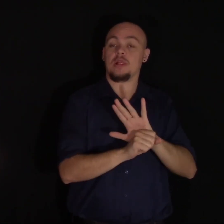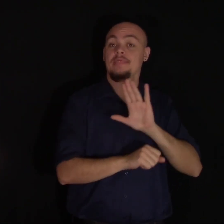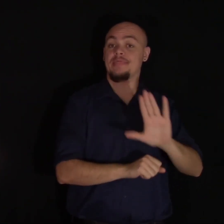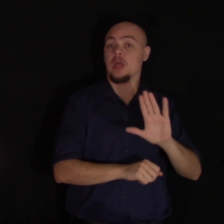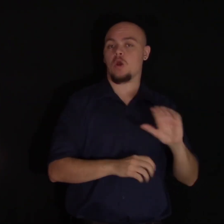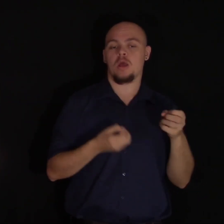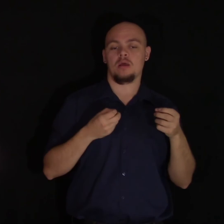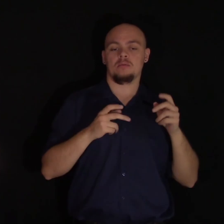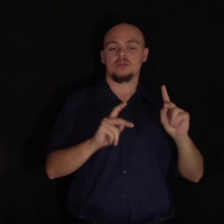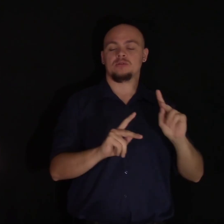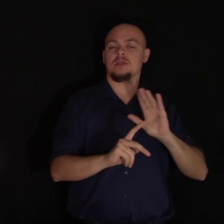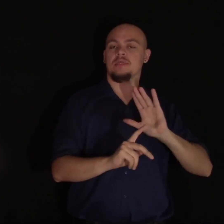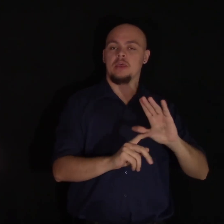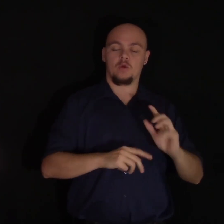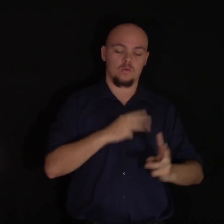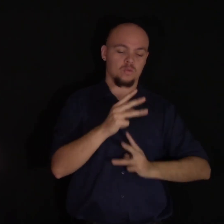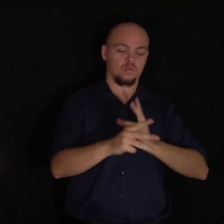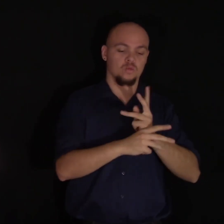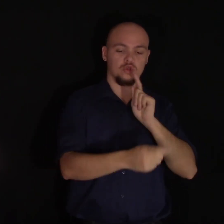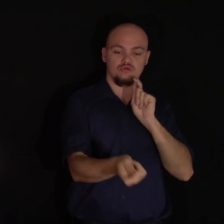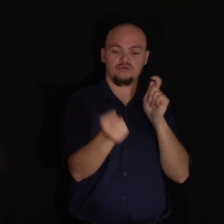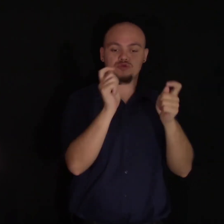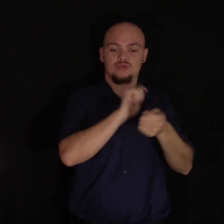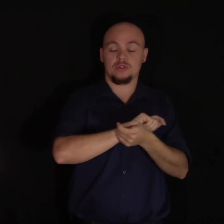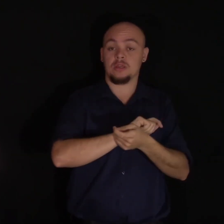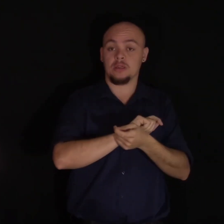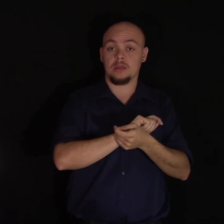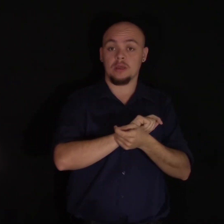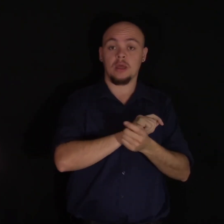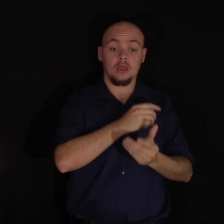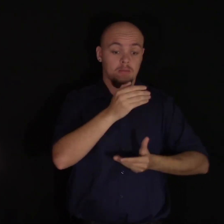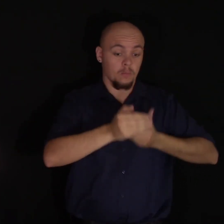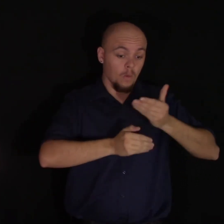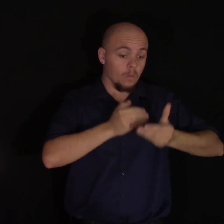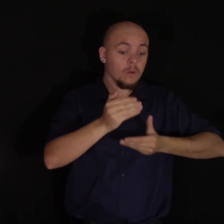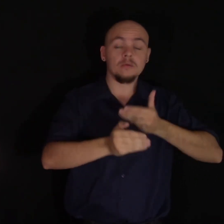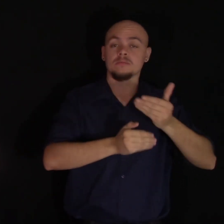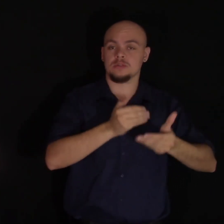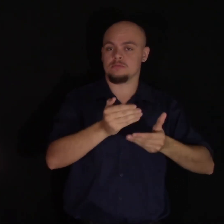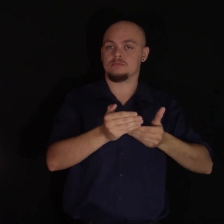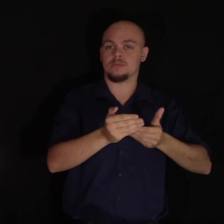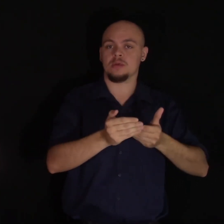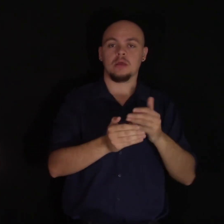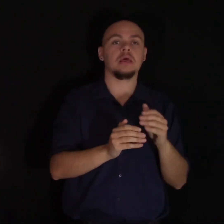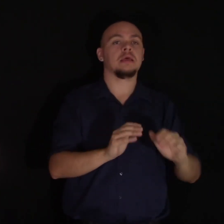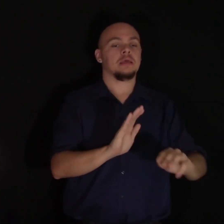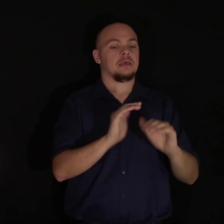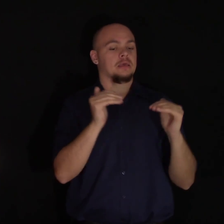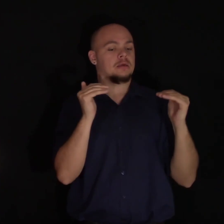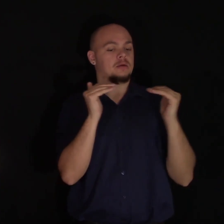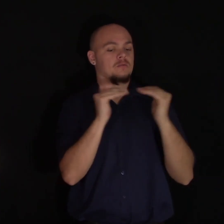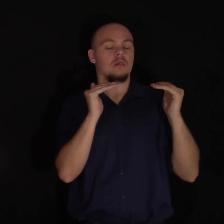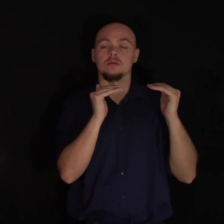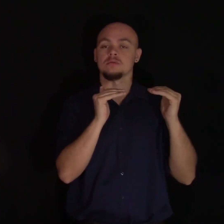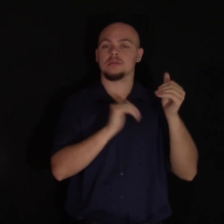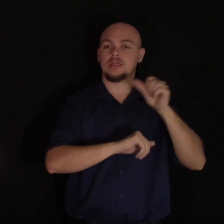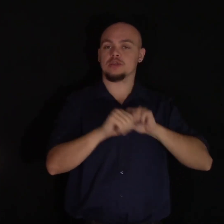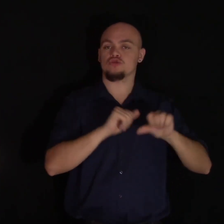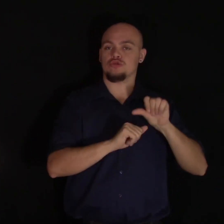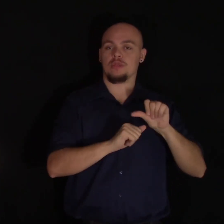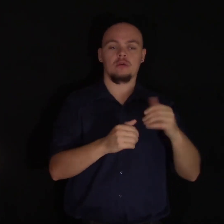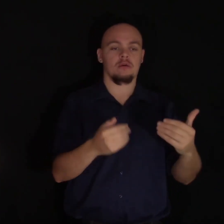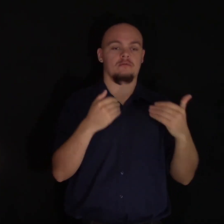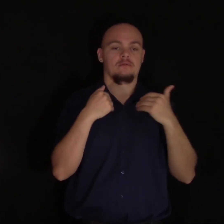to change their part of the world. And momentum as more and more countries find models of equality in one another.